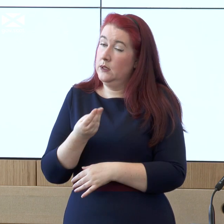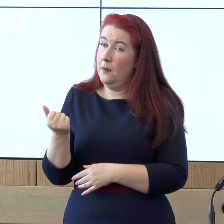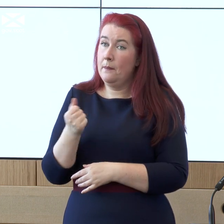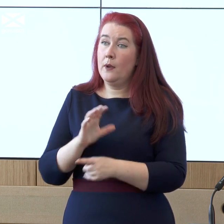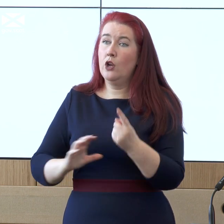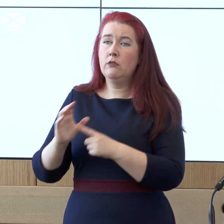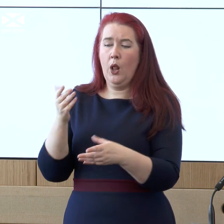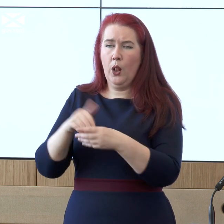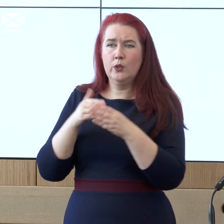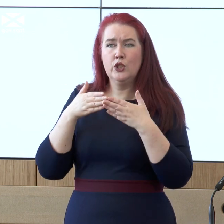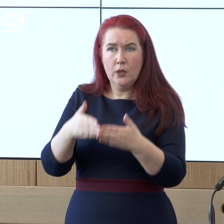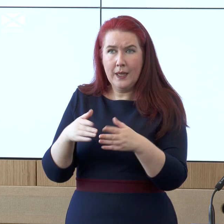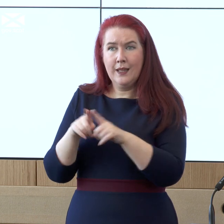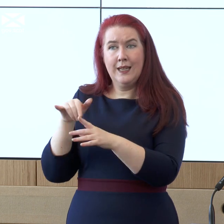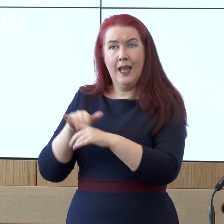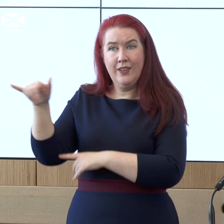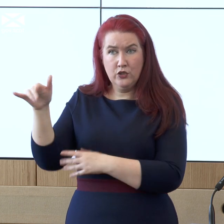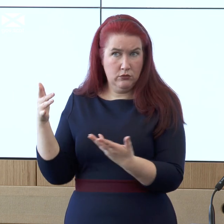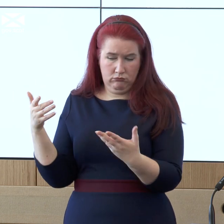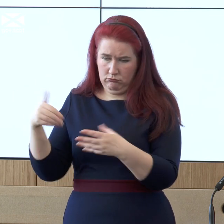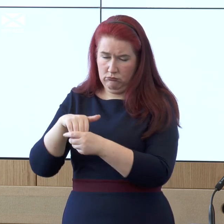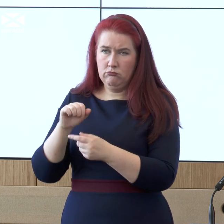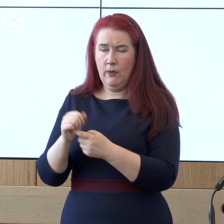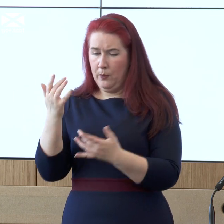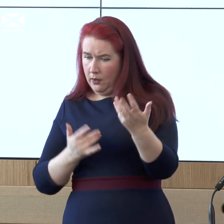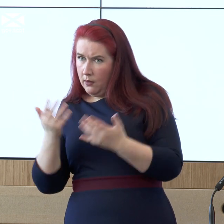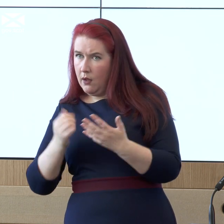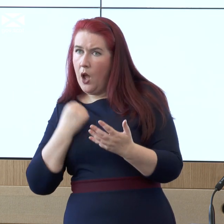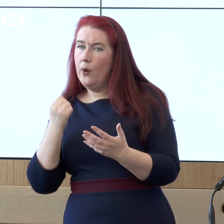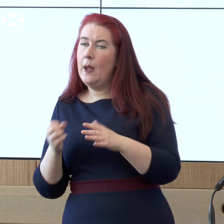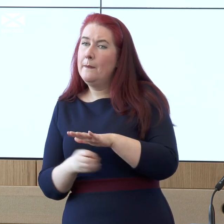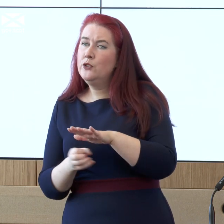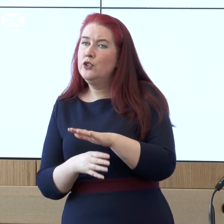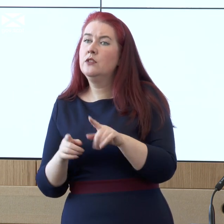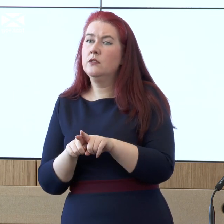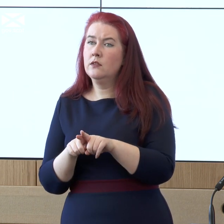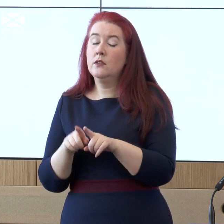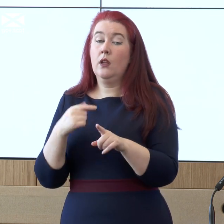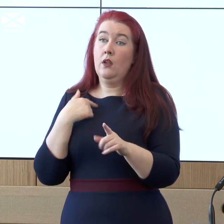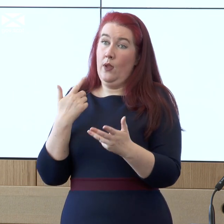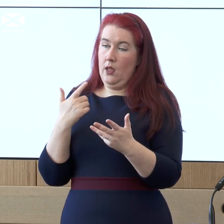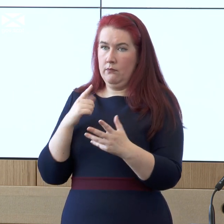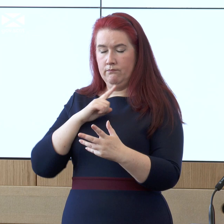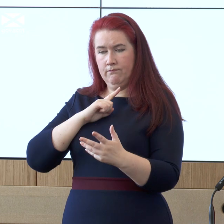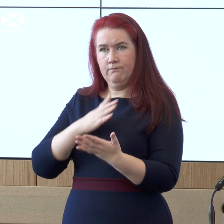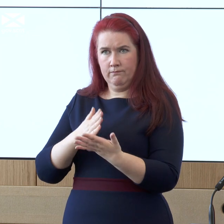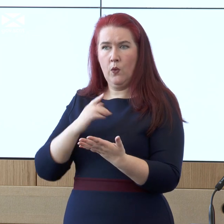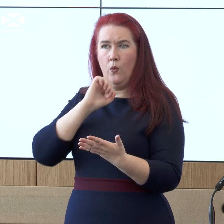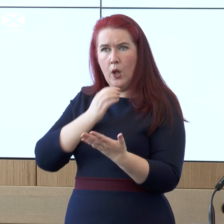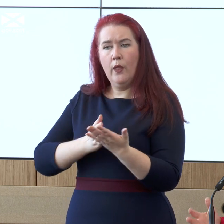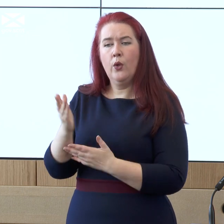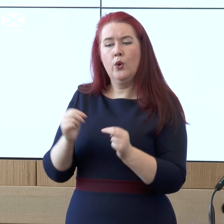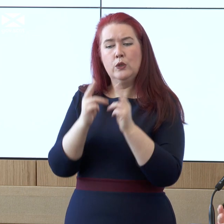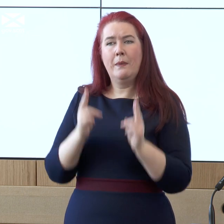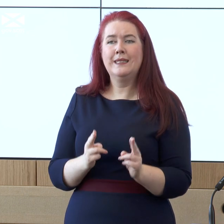shipping and aviation in the calculation of our emissions. And we have pledged to meet our targets through domestic effort,